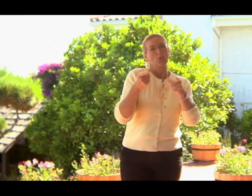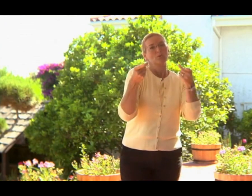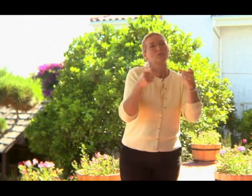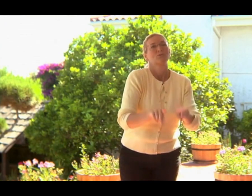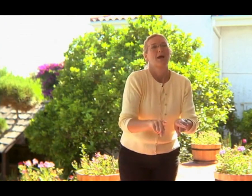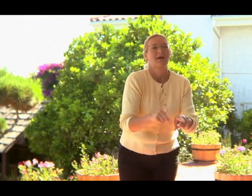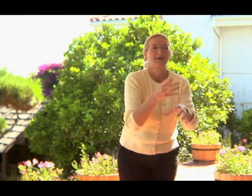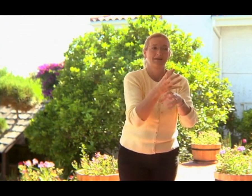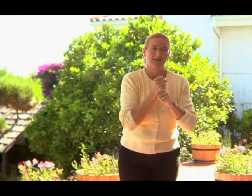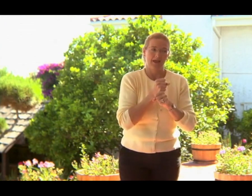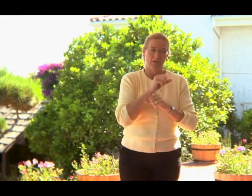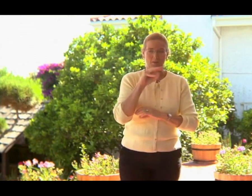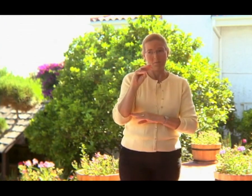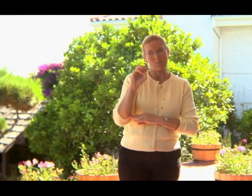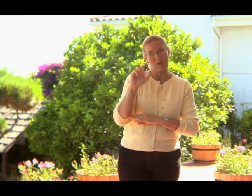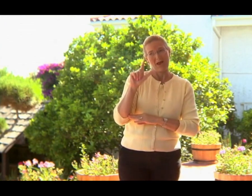chances of getting melanoma skin cancer,